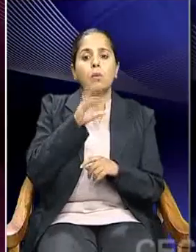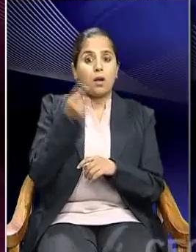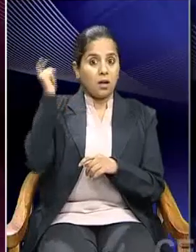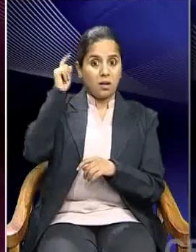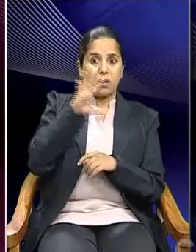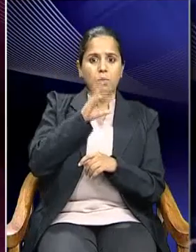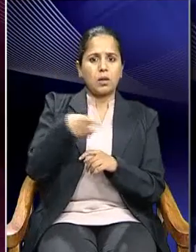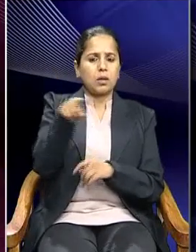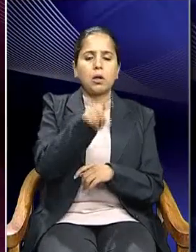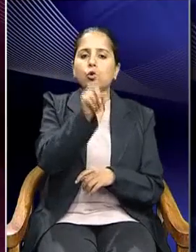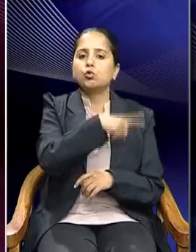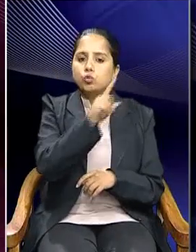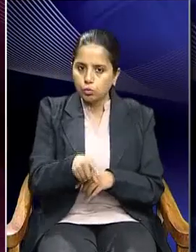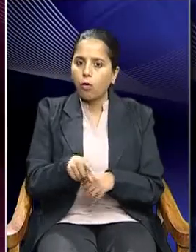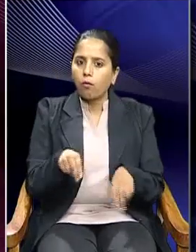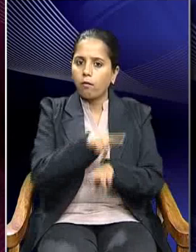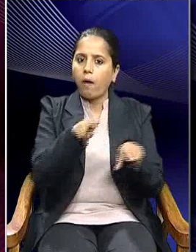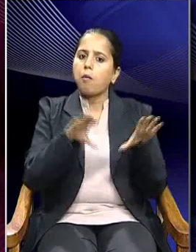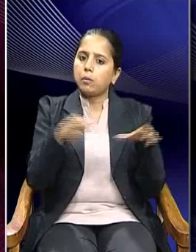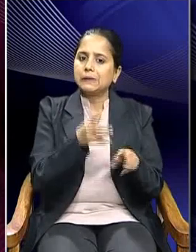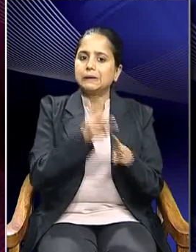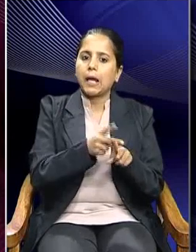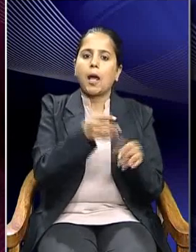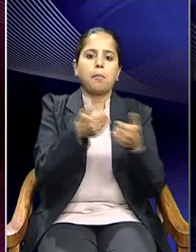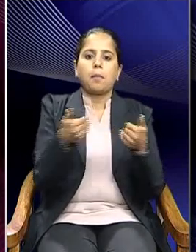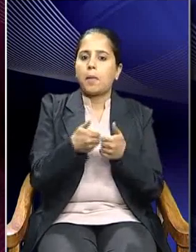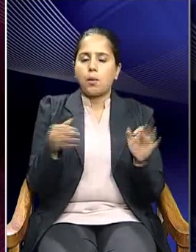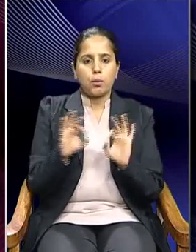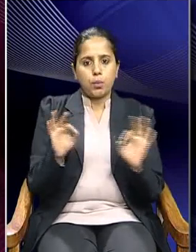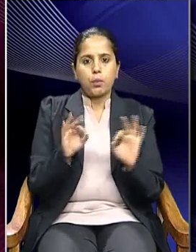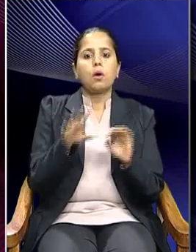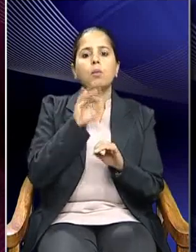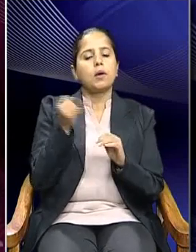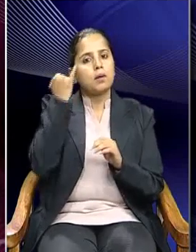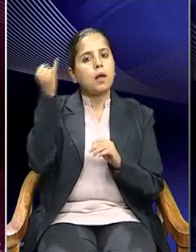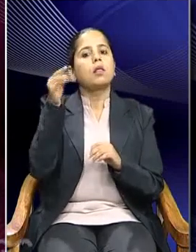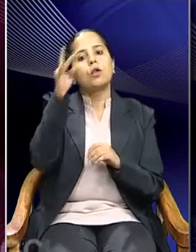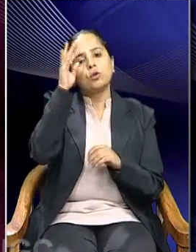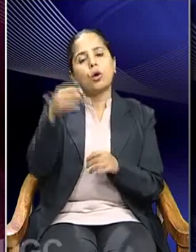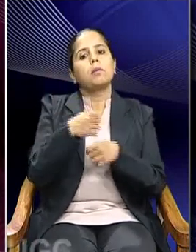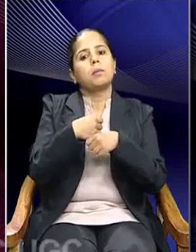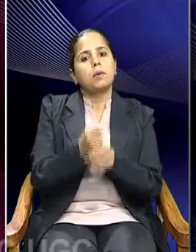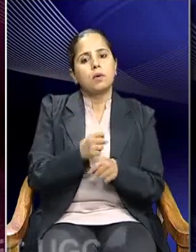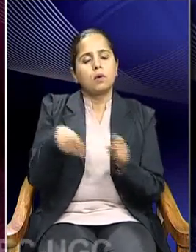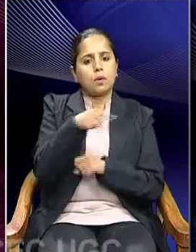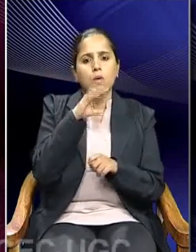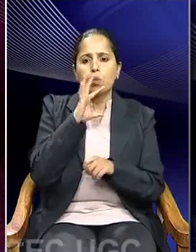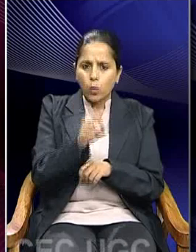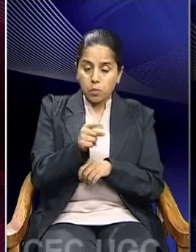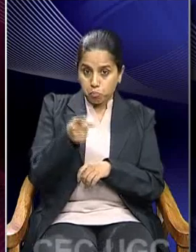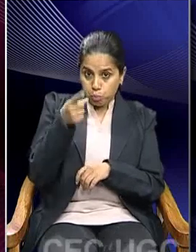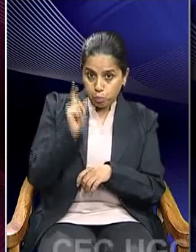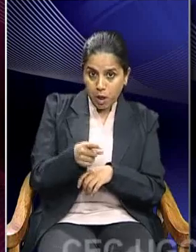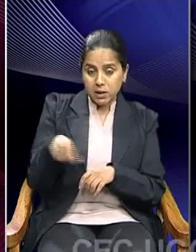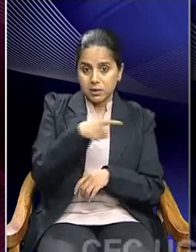assumption is incorrect, and therefore he formulated a theory that it is not